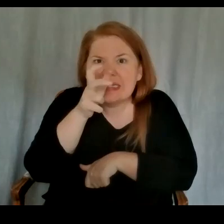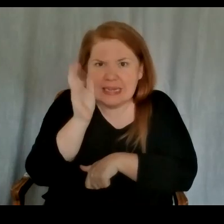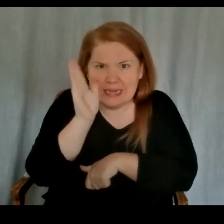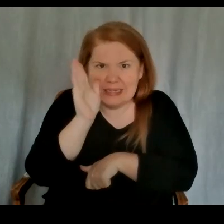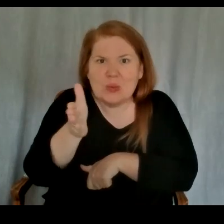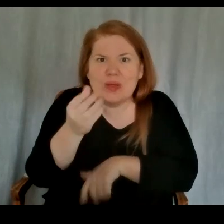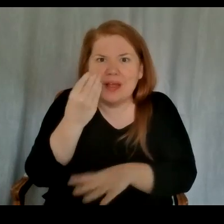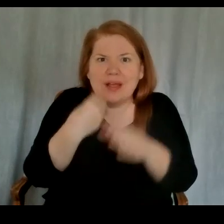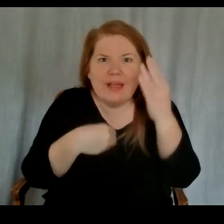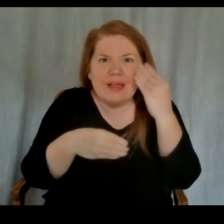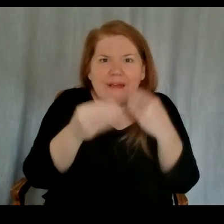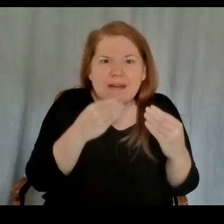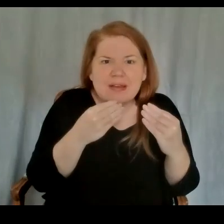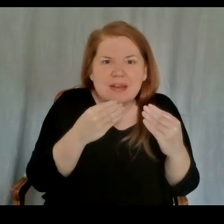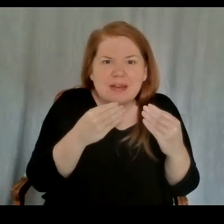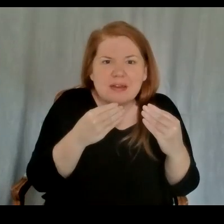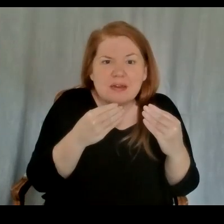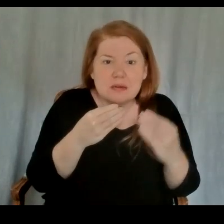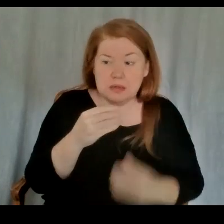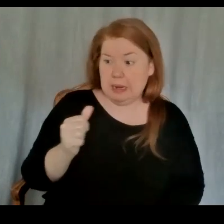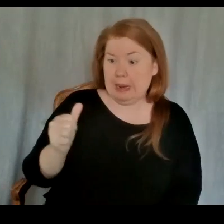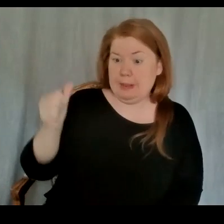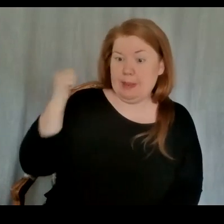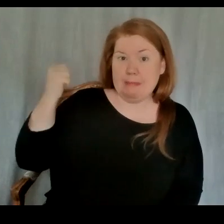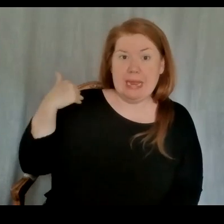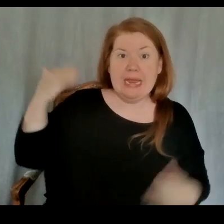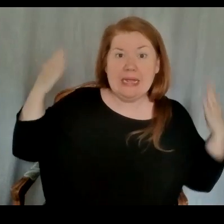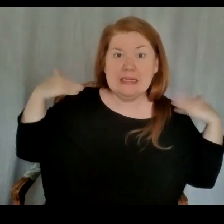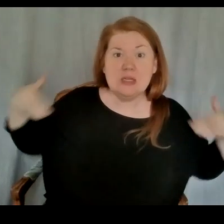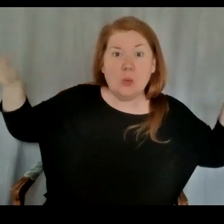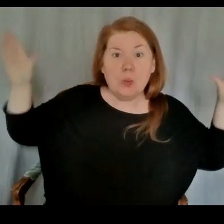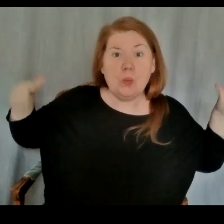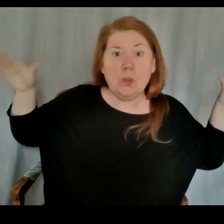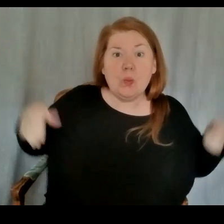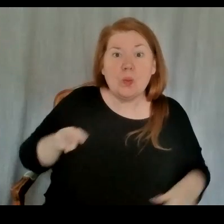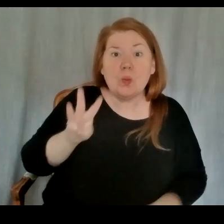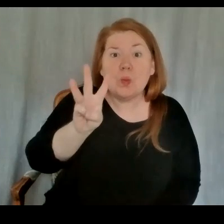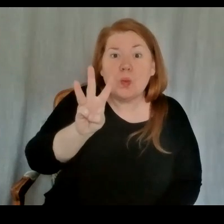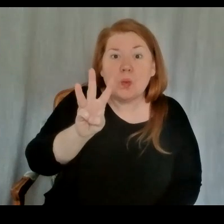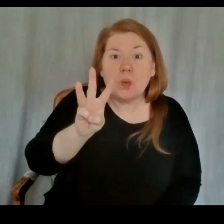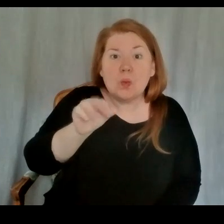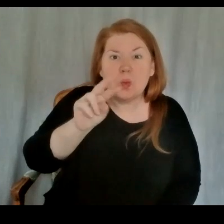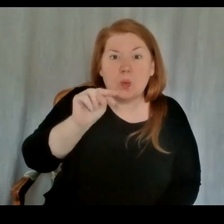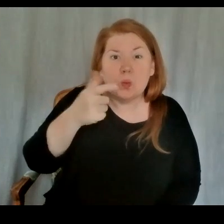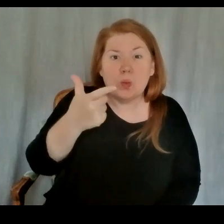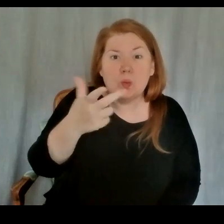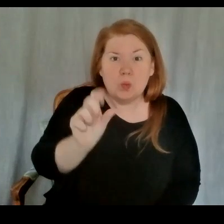The ladybug has 2 pairs of wings. Hard red outer